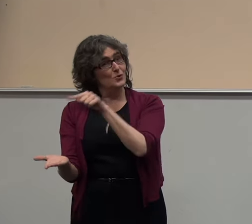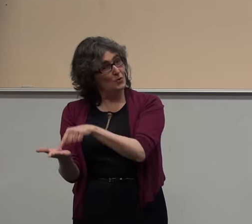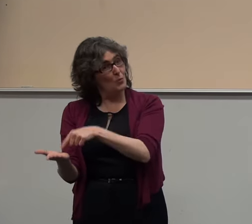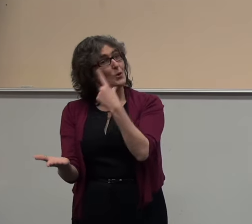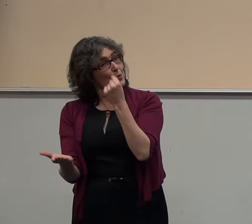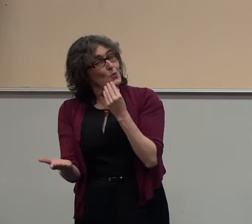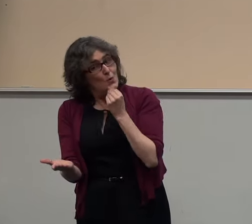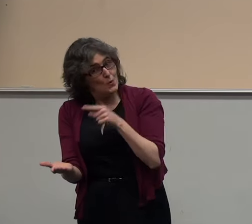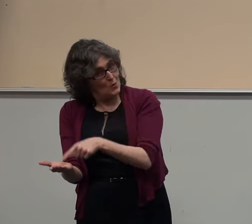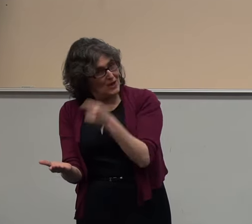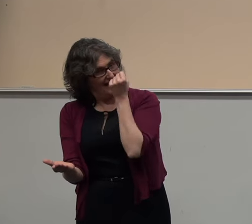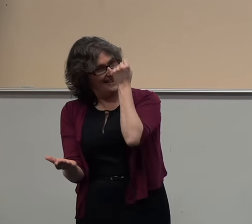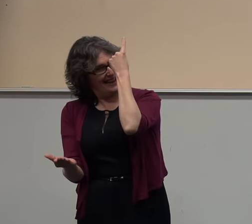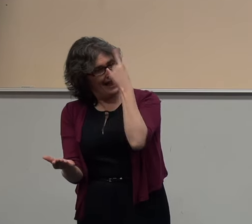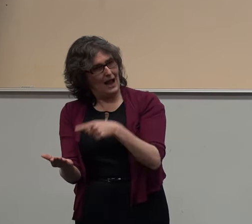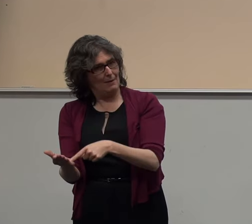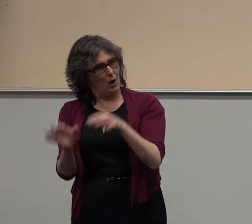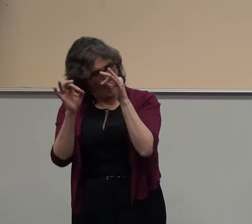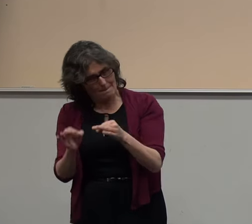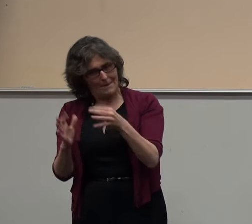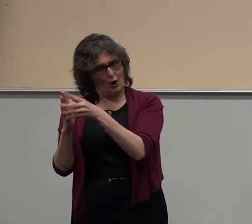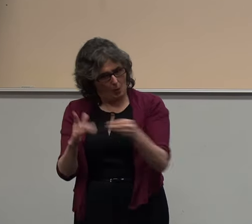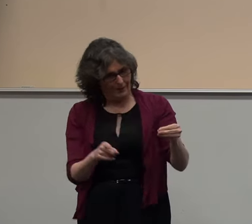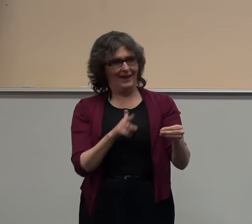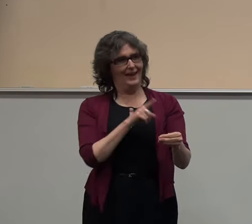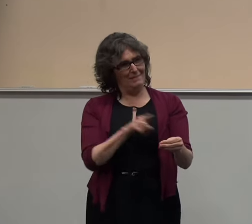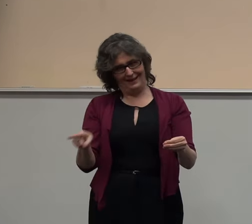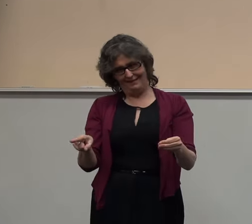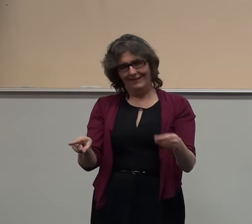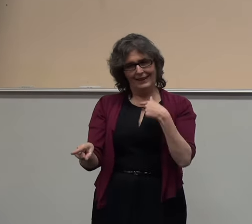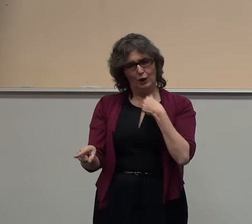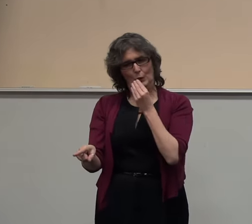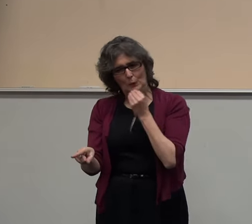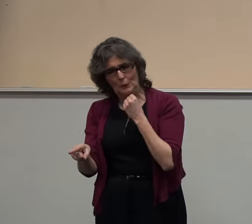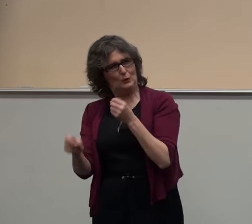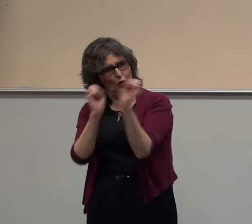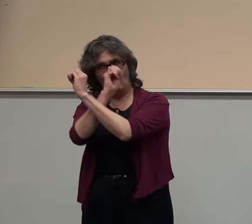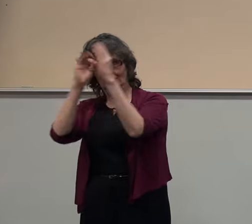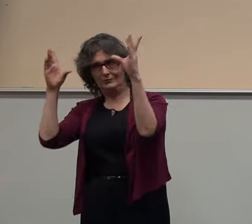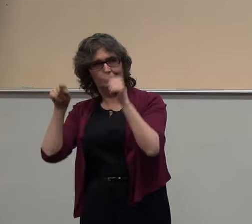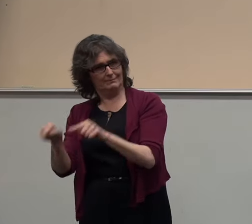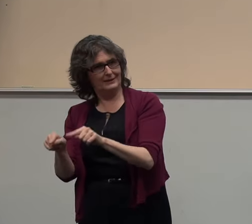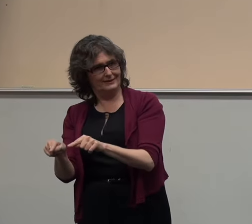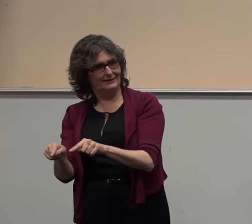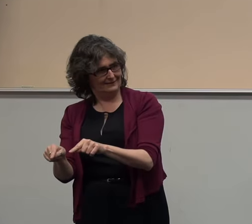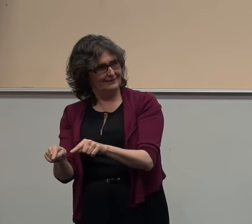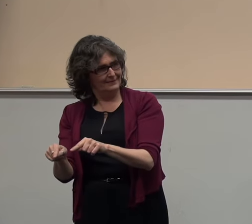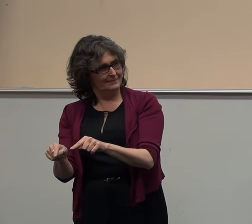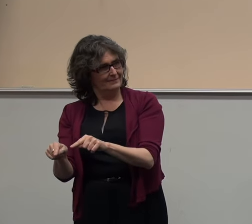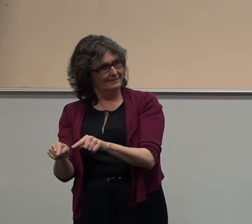shows, but not to actually do The Tempest. And quite a few, there have been